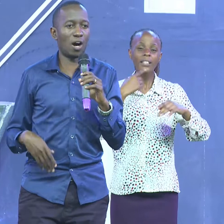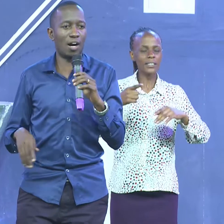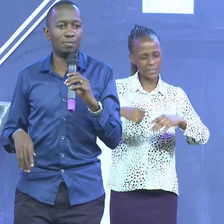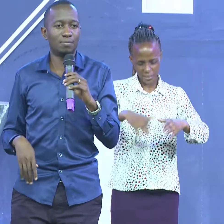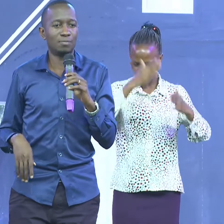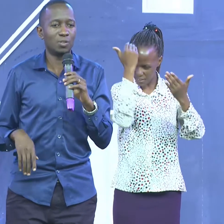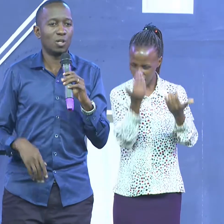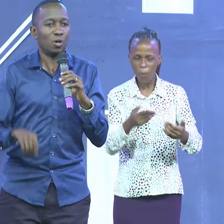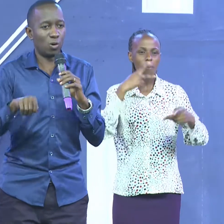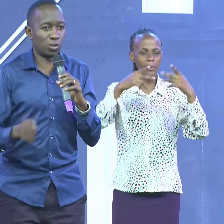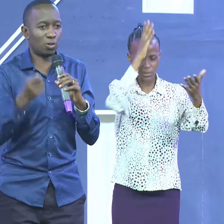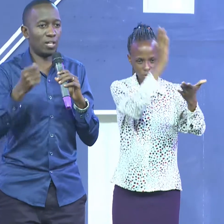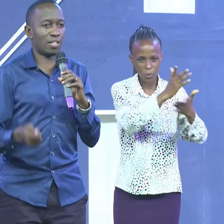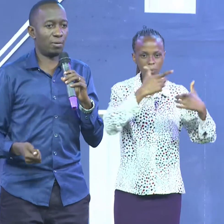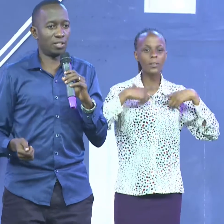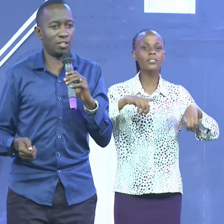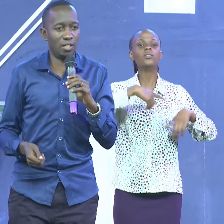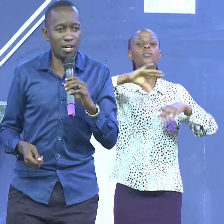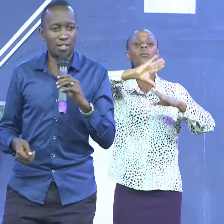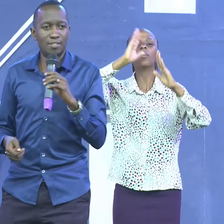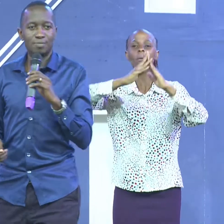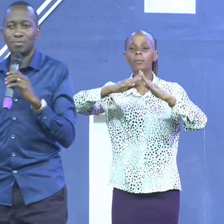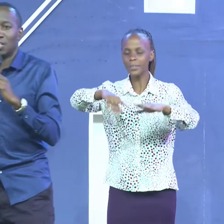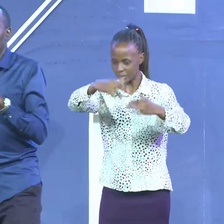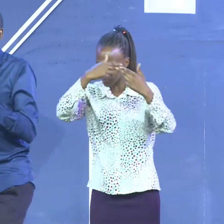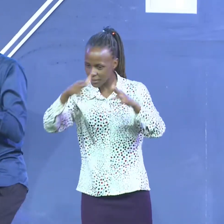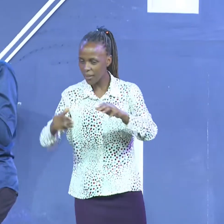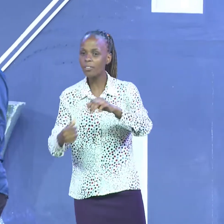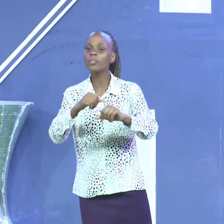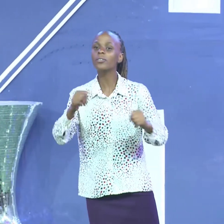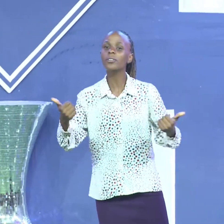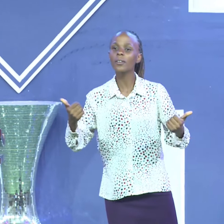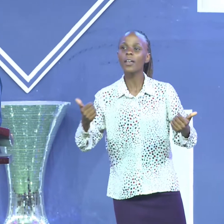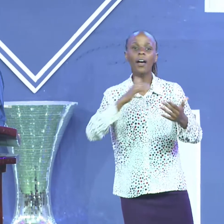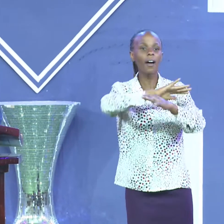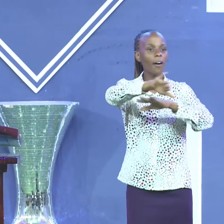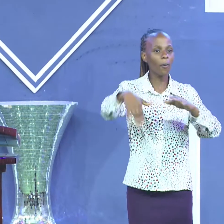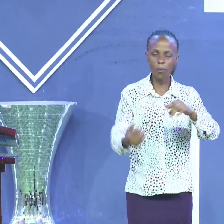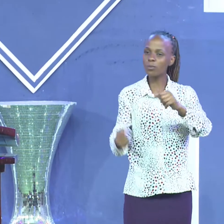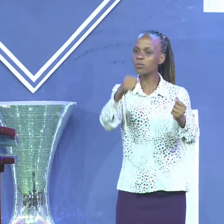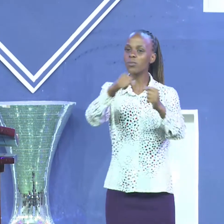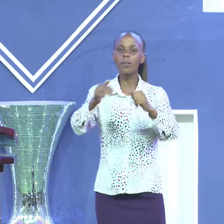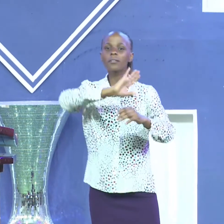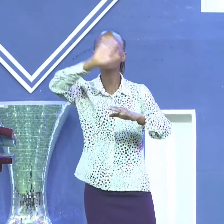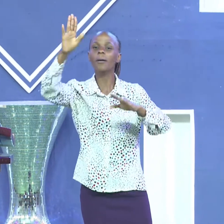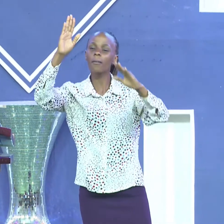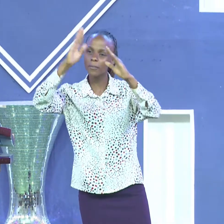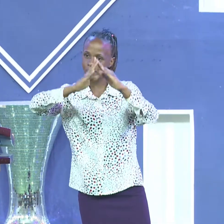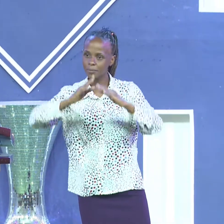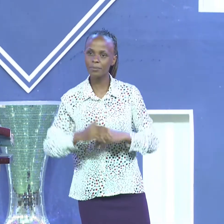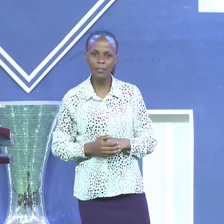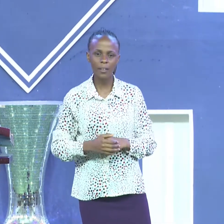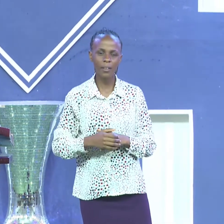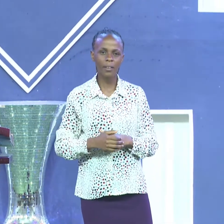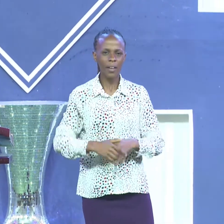car, saying we've given up on the function, let me go back home. Igniting it would ignite. And everyone set off to go back